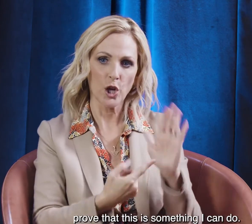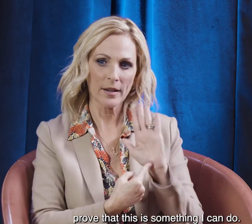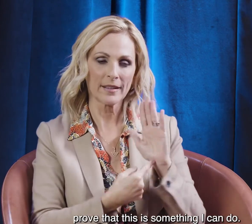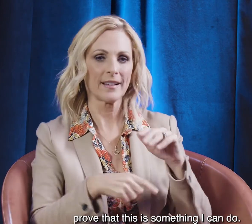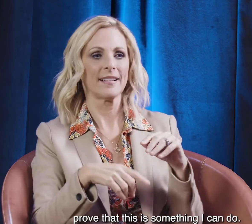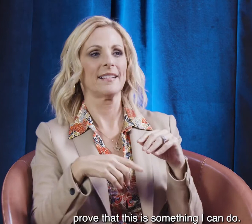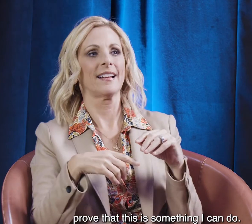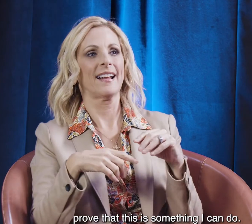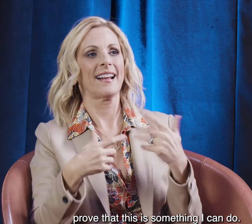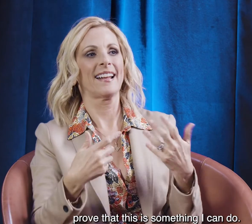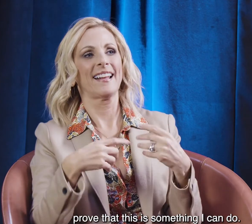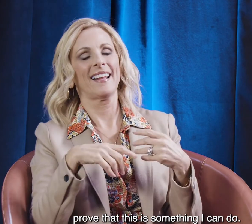prove that this is something I can do.